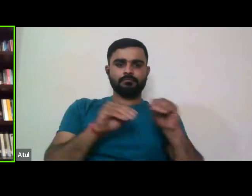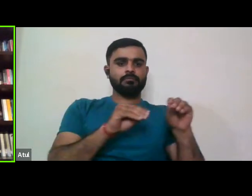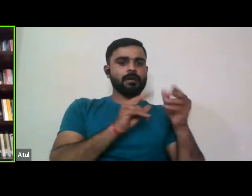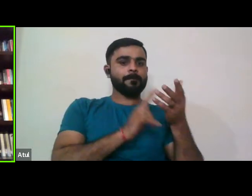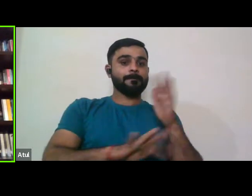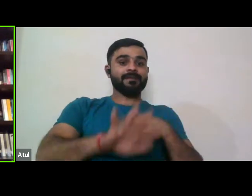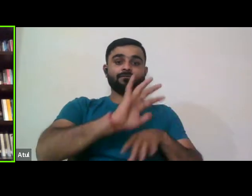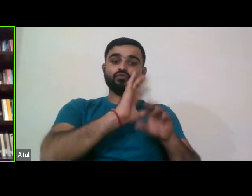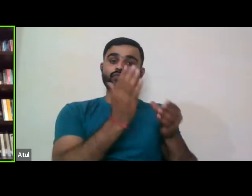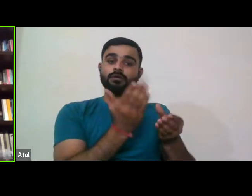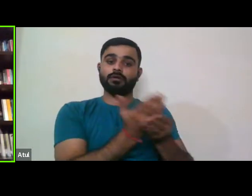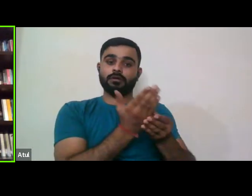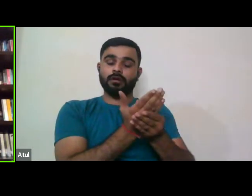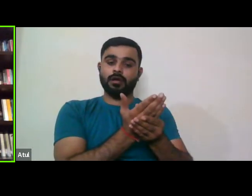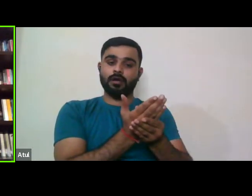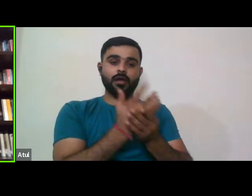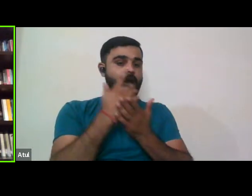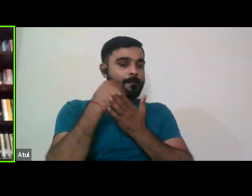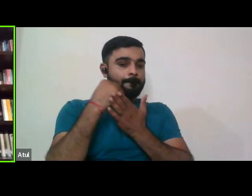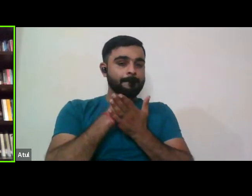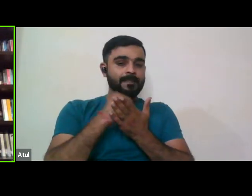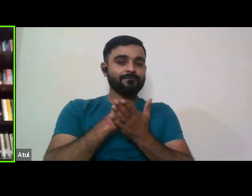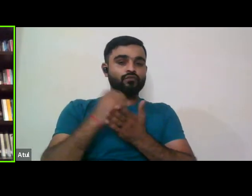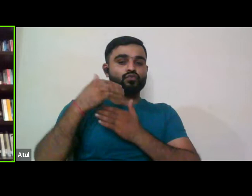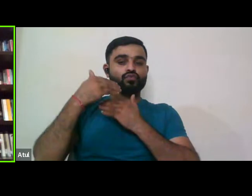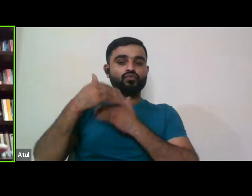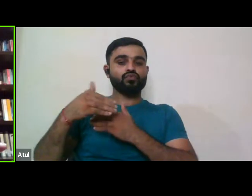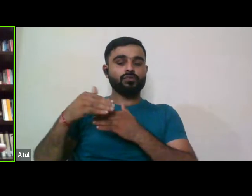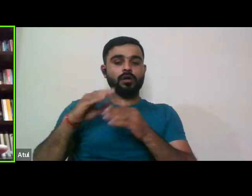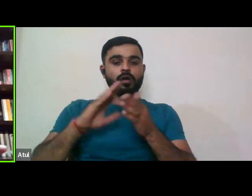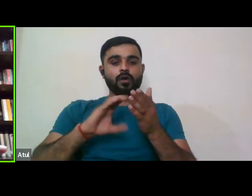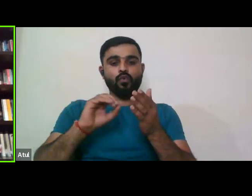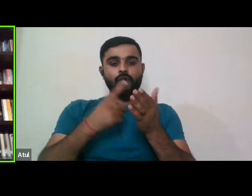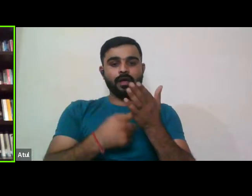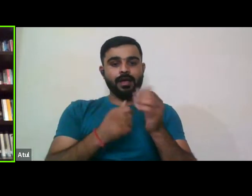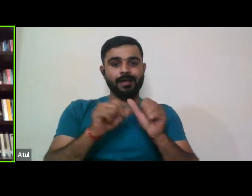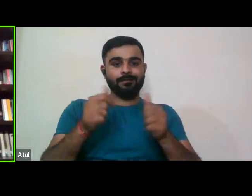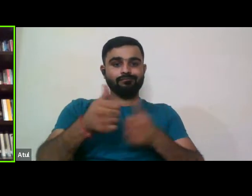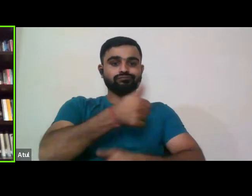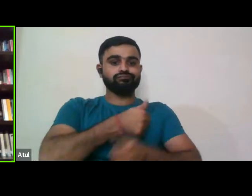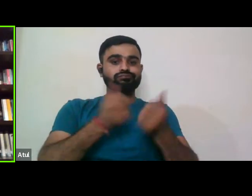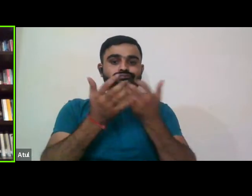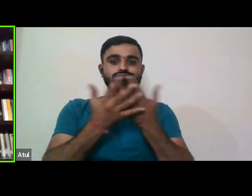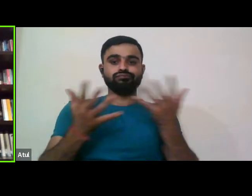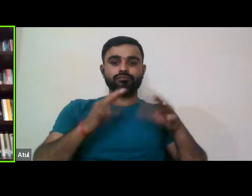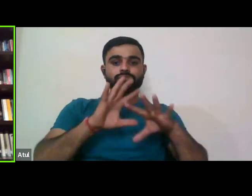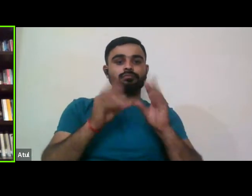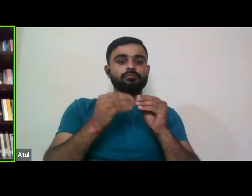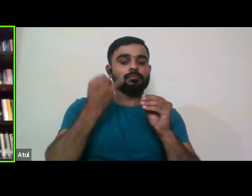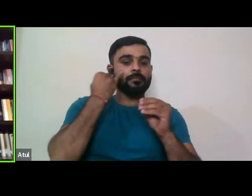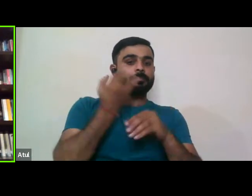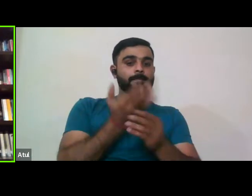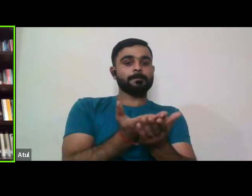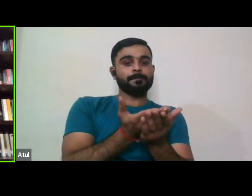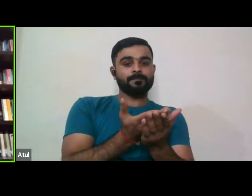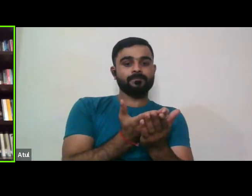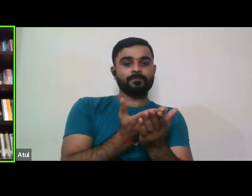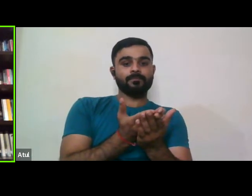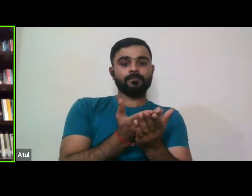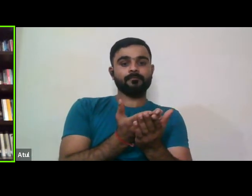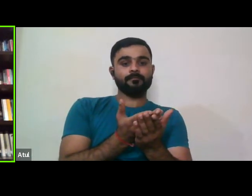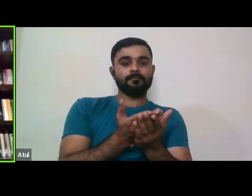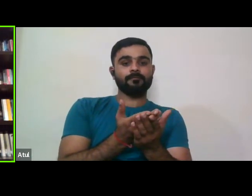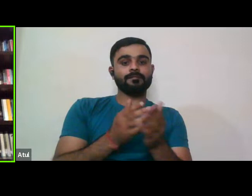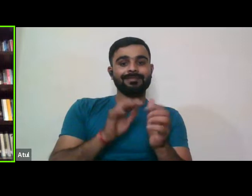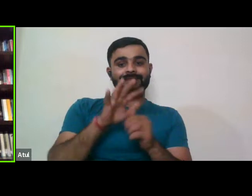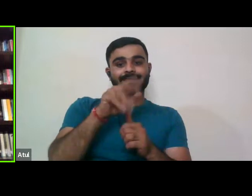majority documentary practice with a limited oral component. The idea that somehow